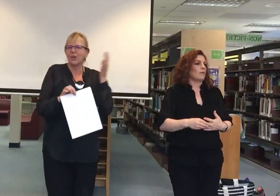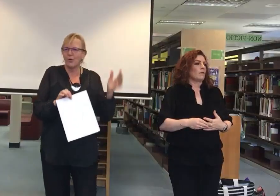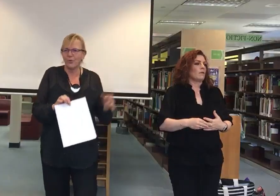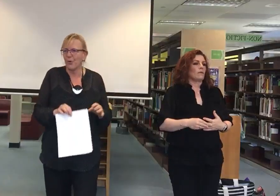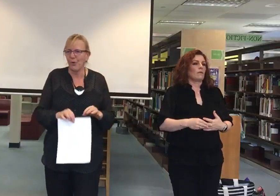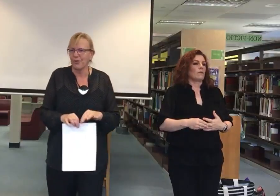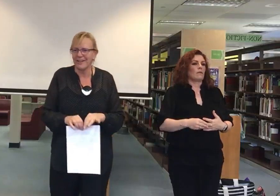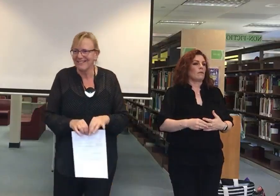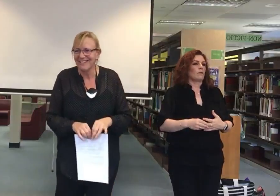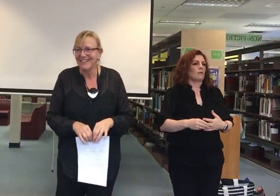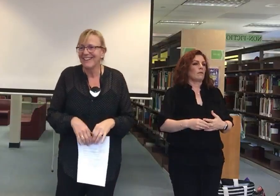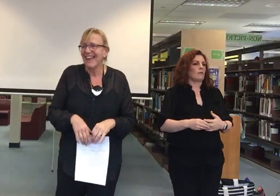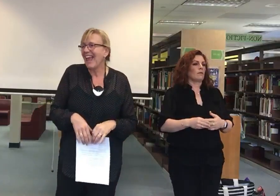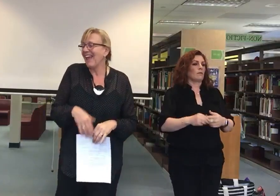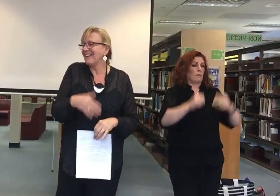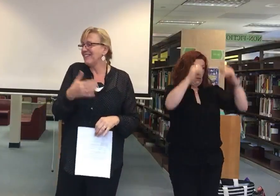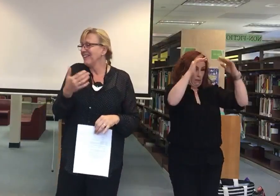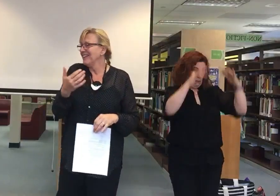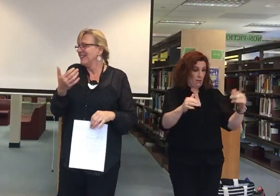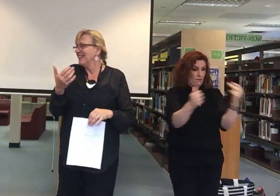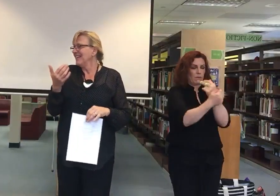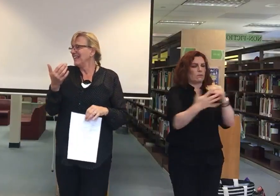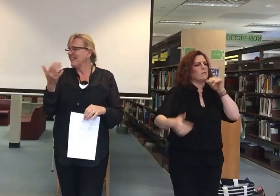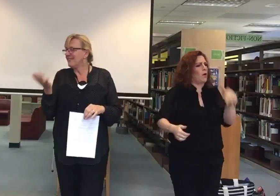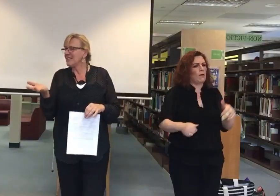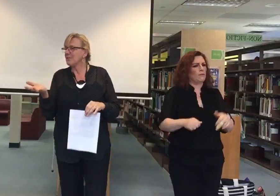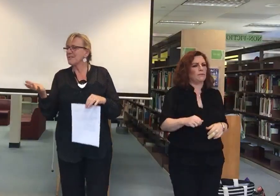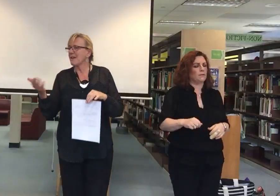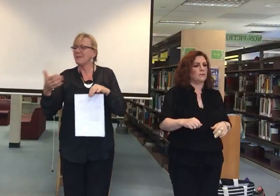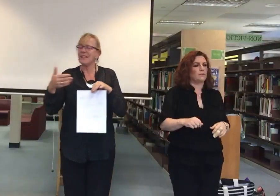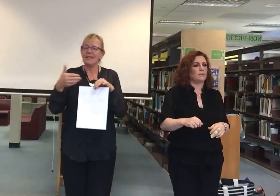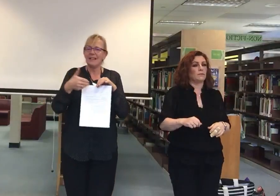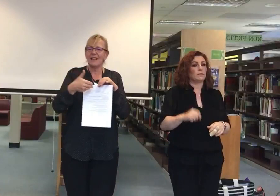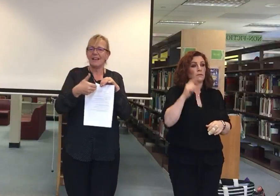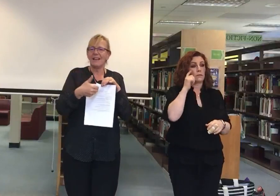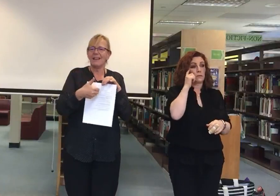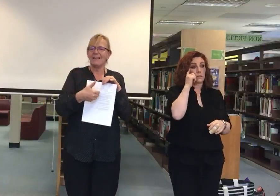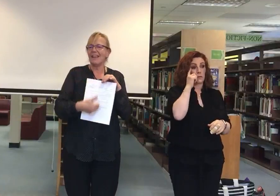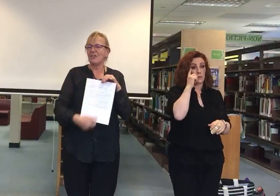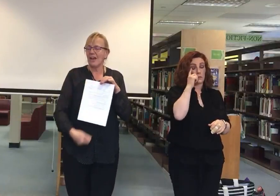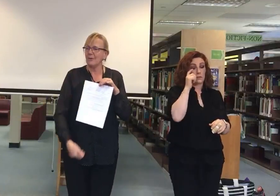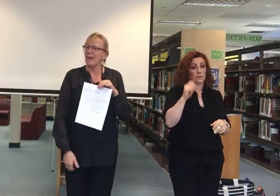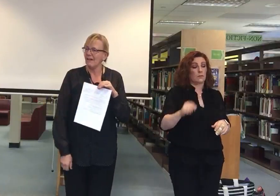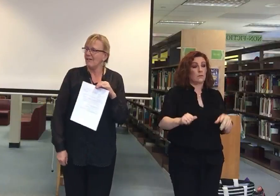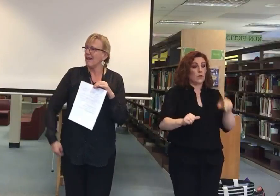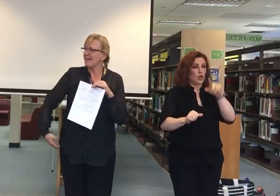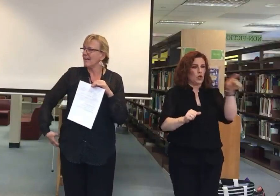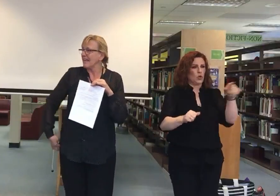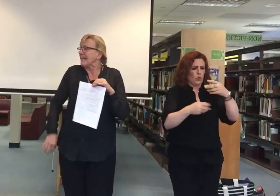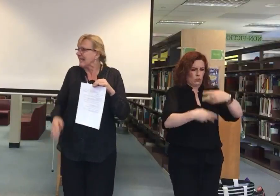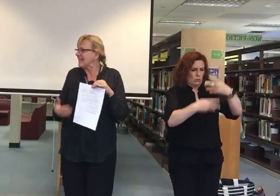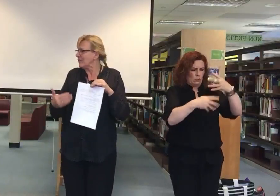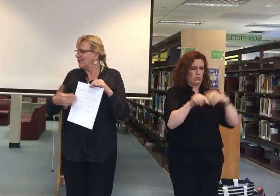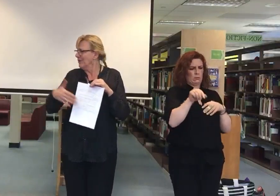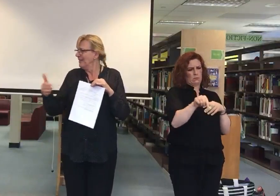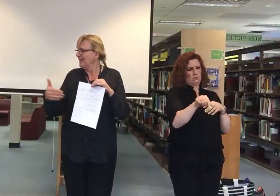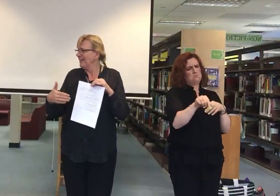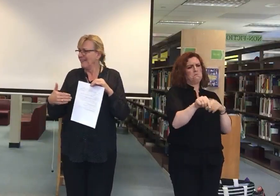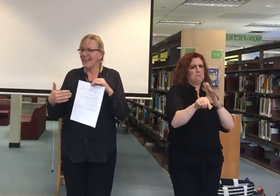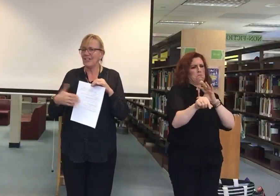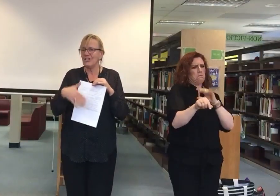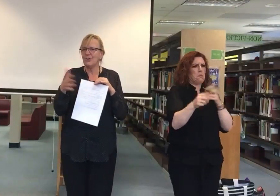We're not gonna go through the whole thing. And if this was something that you kind of went, oh, I think I'd like